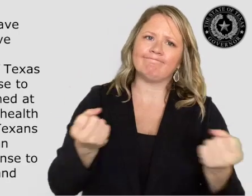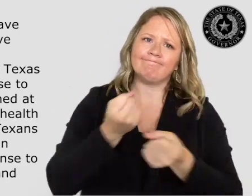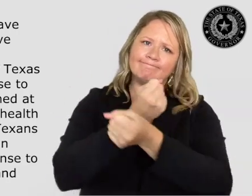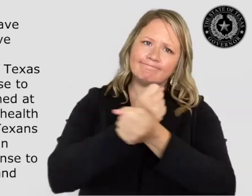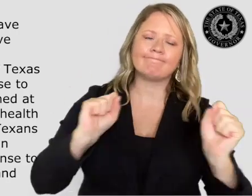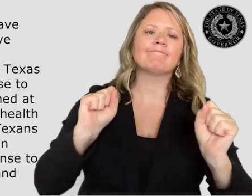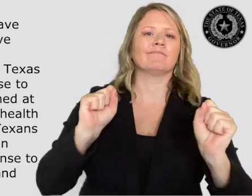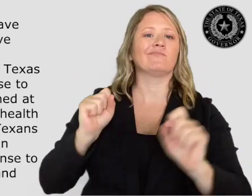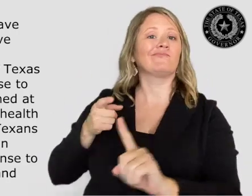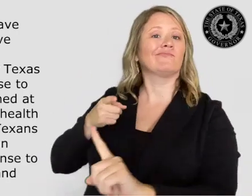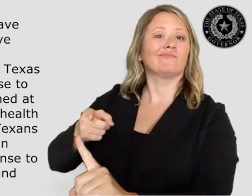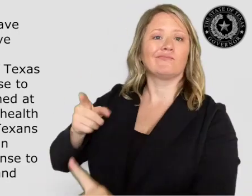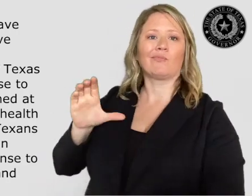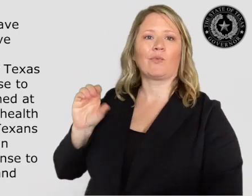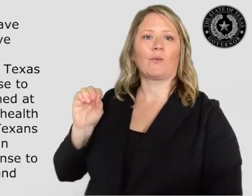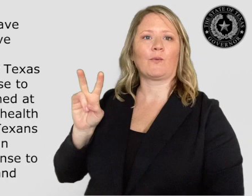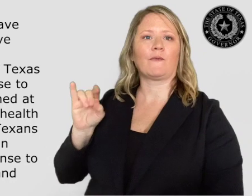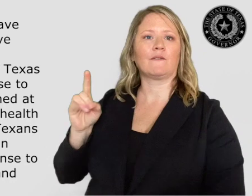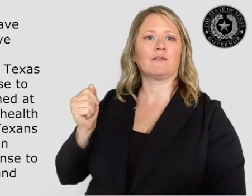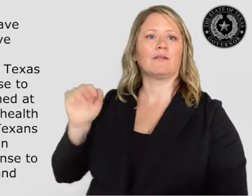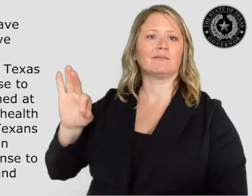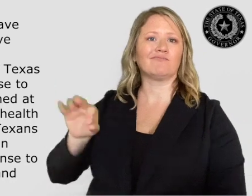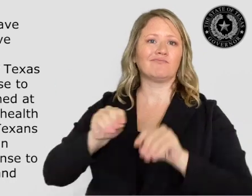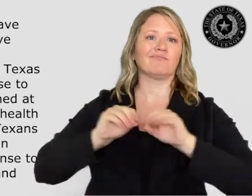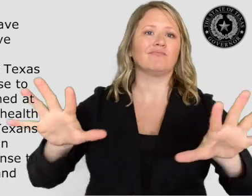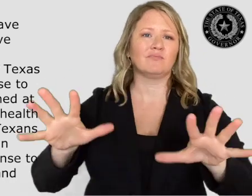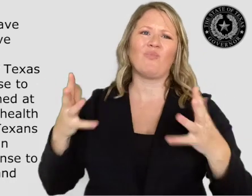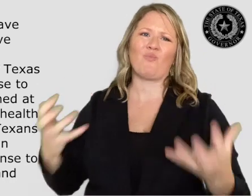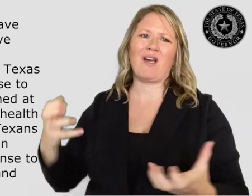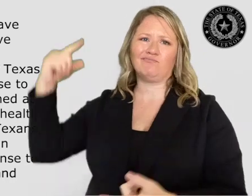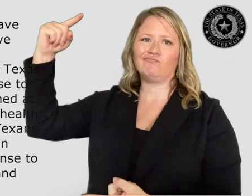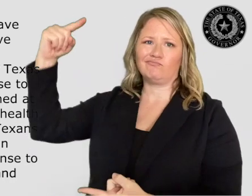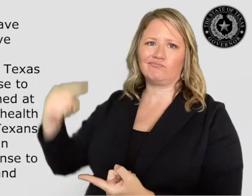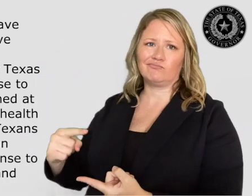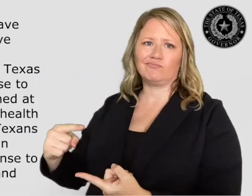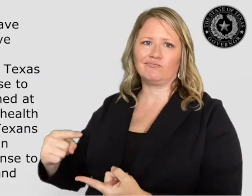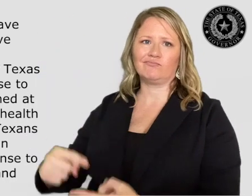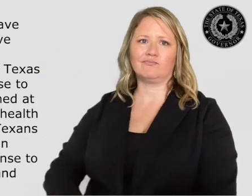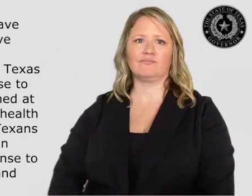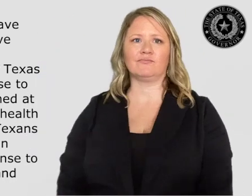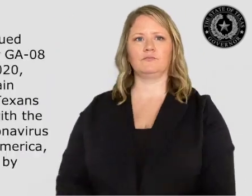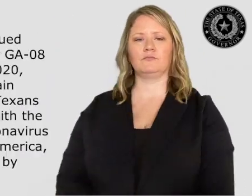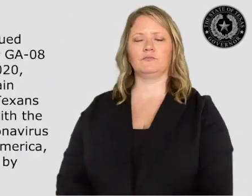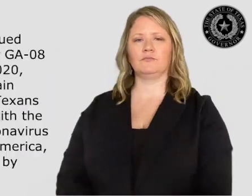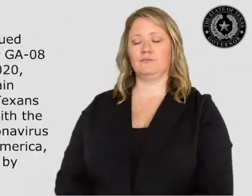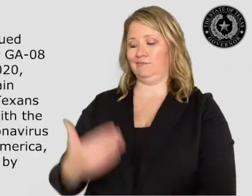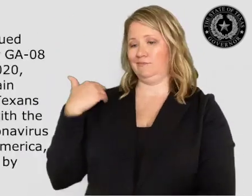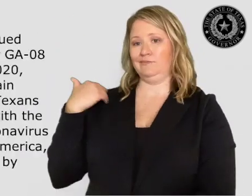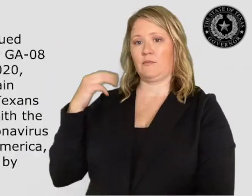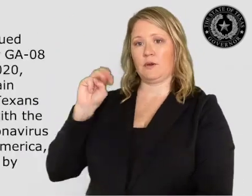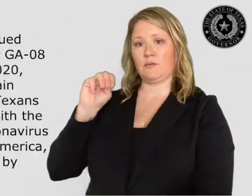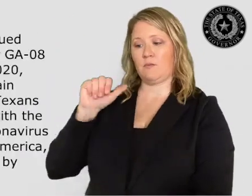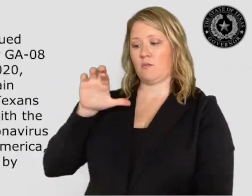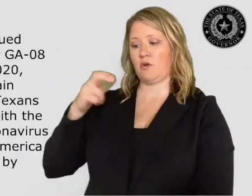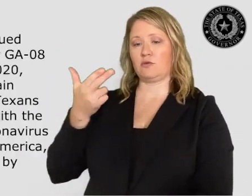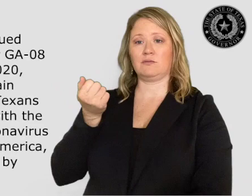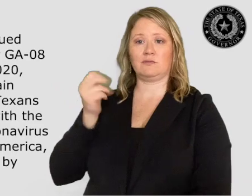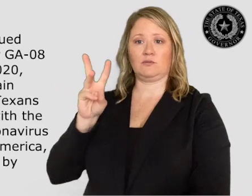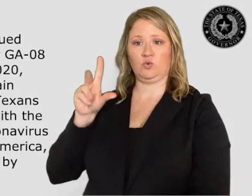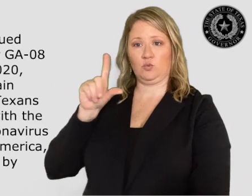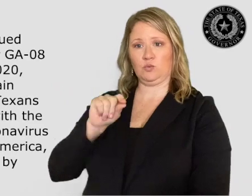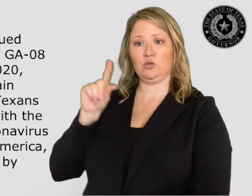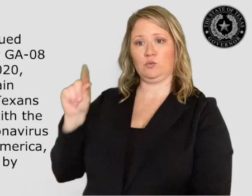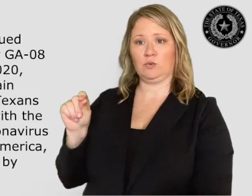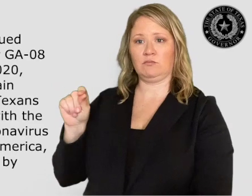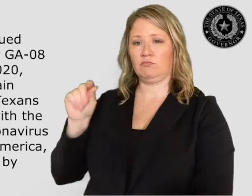and safety of Texans and ensuring an effective response to this disaster, and whereas I issued Executive